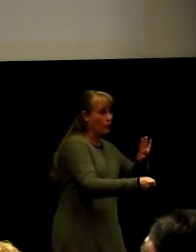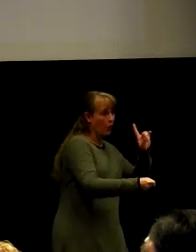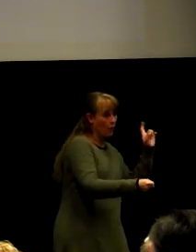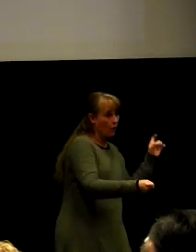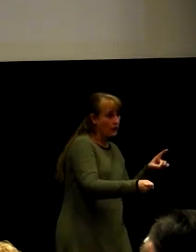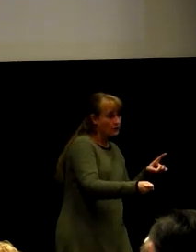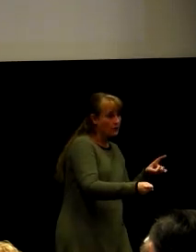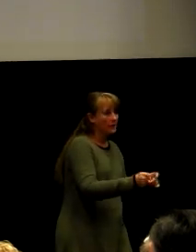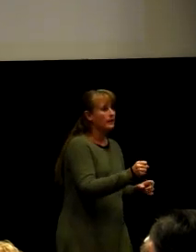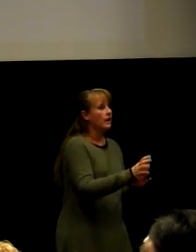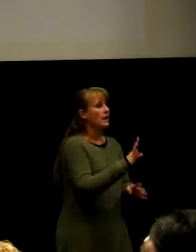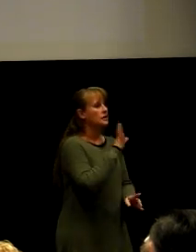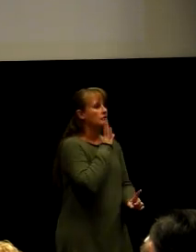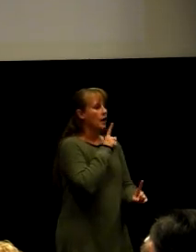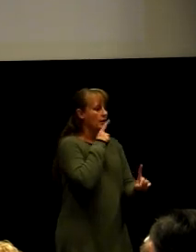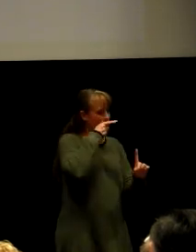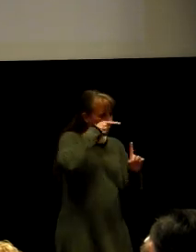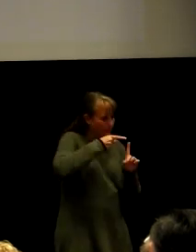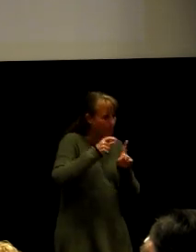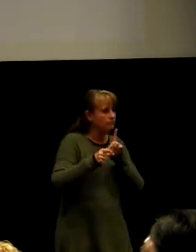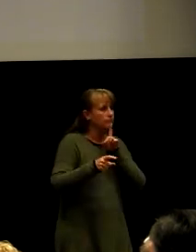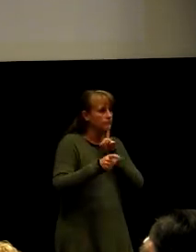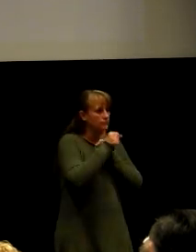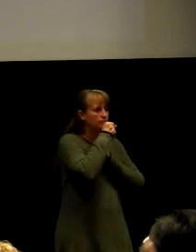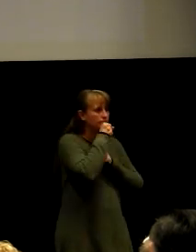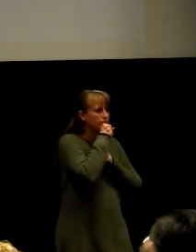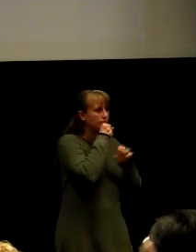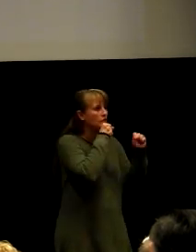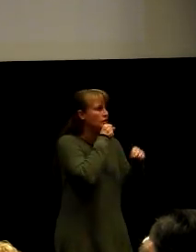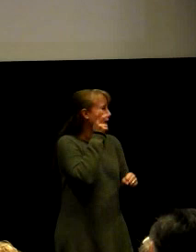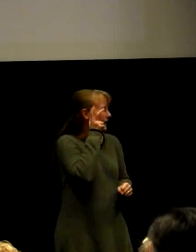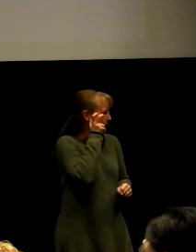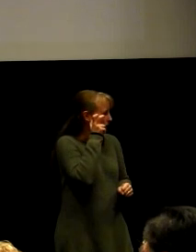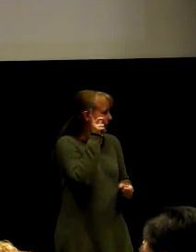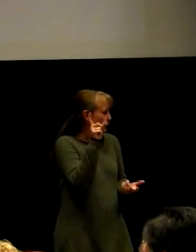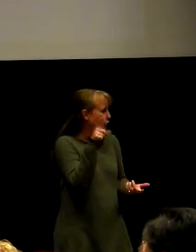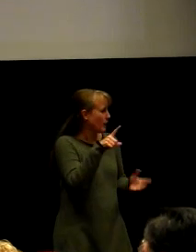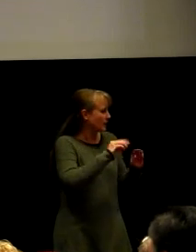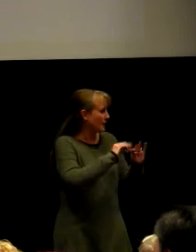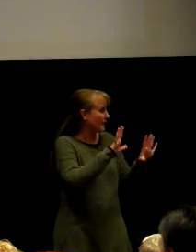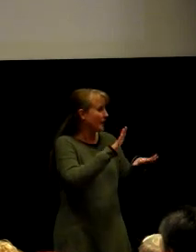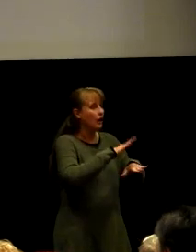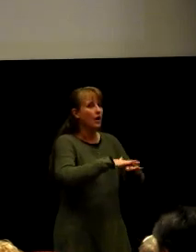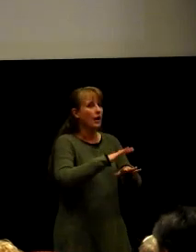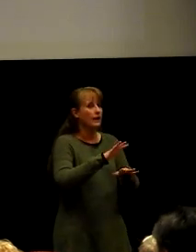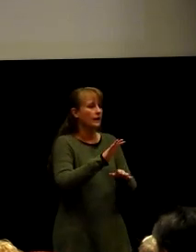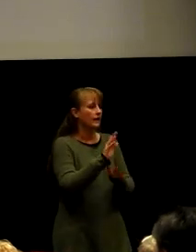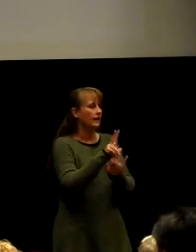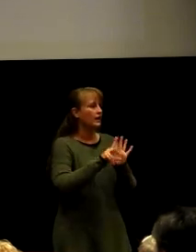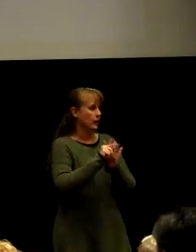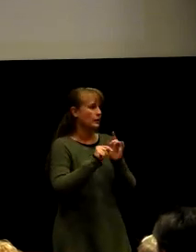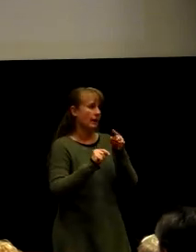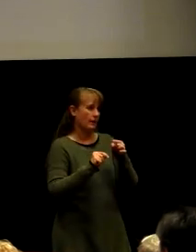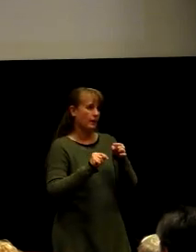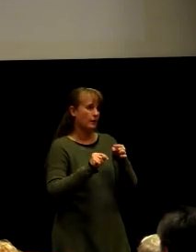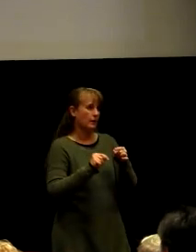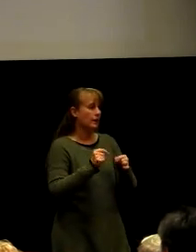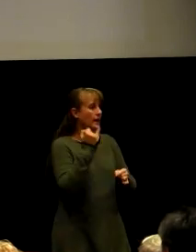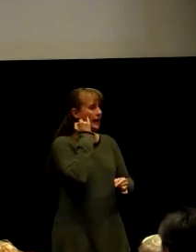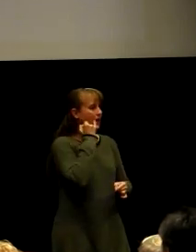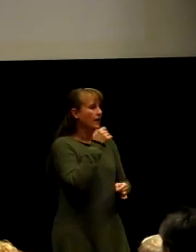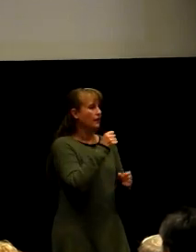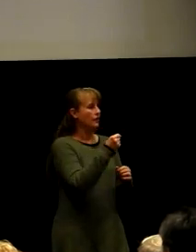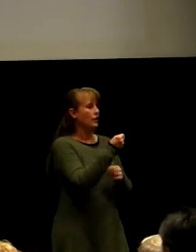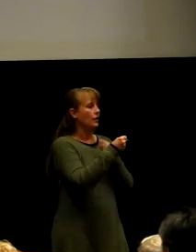question, talk directly into the microphone so that we can capture your question on the videotape. If you hold